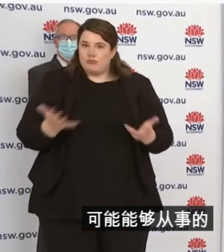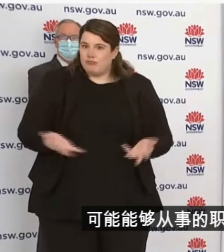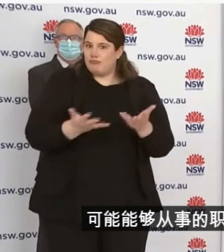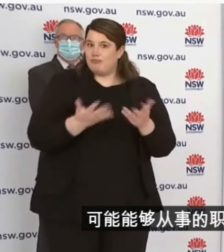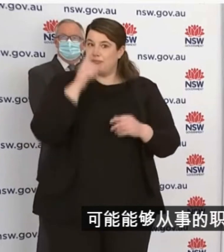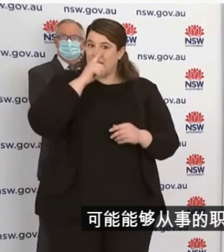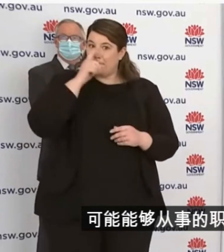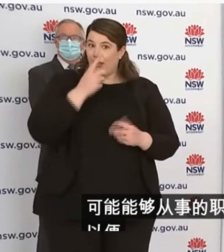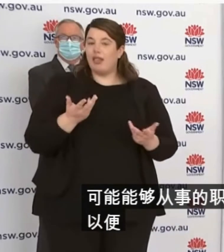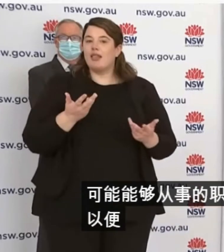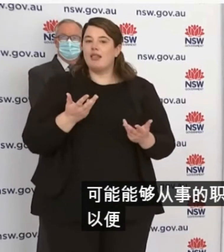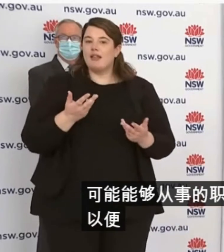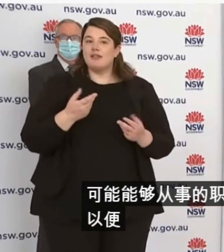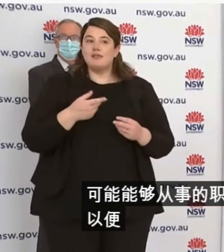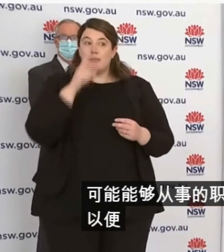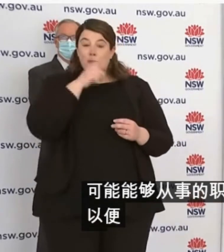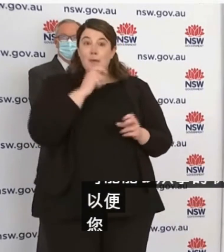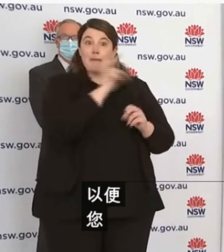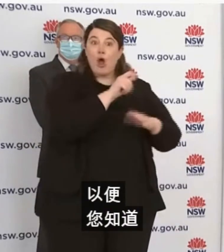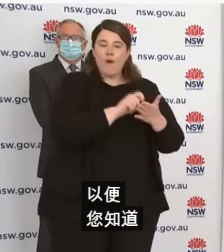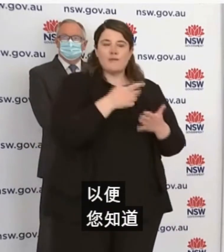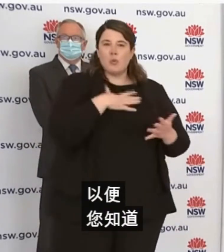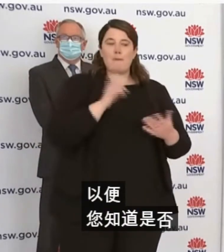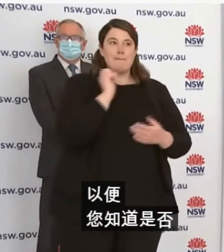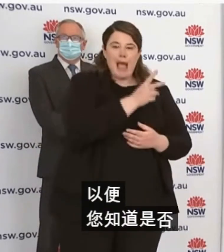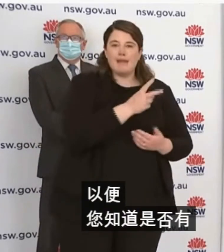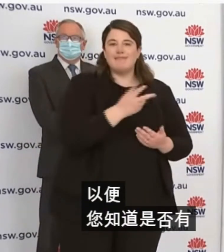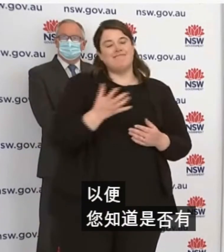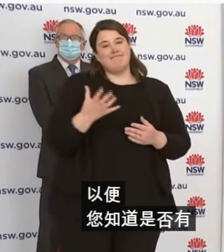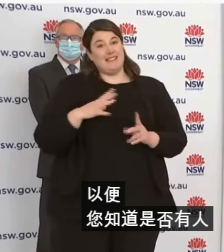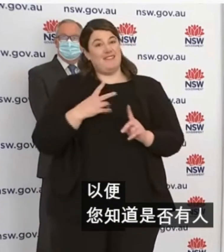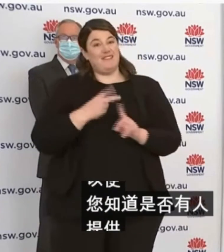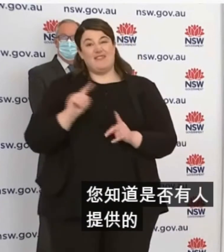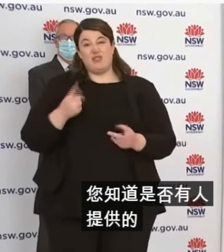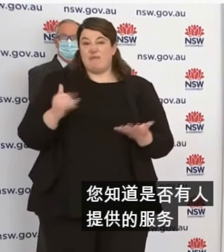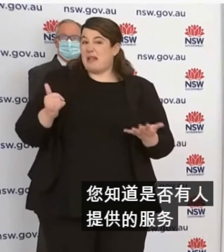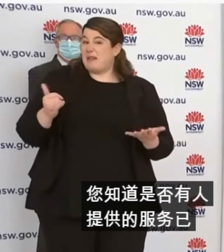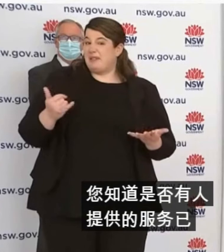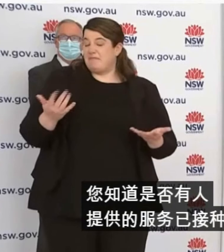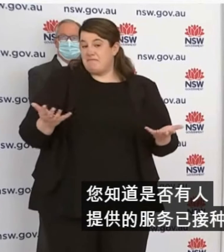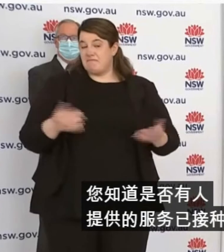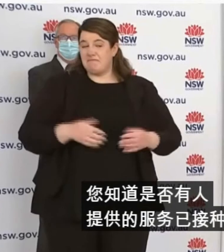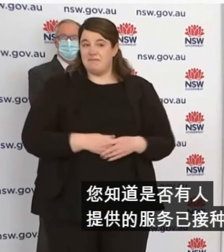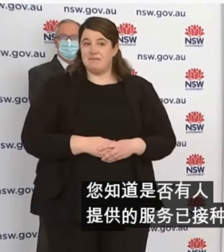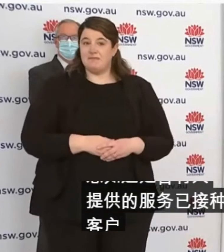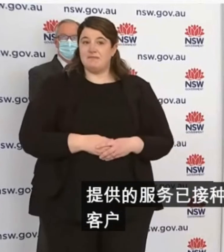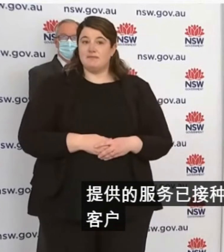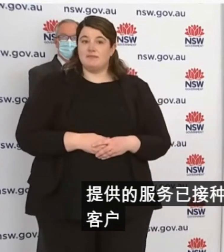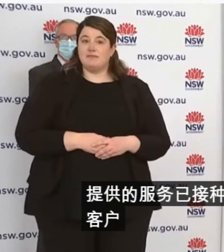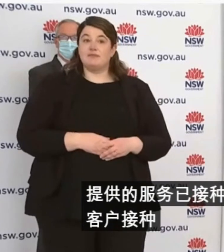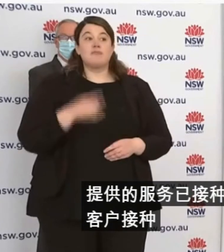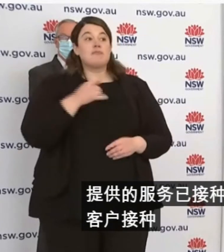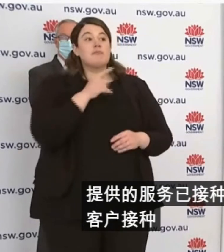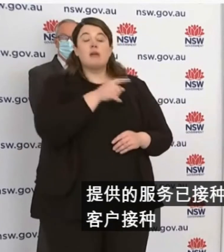of occupations that might be able to go. So, potentially if someone that's providing a service is vaccinated and their client